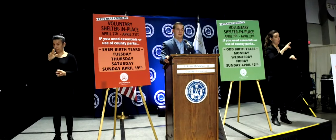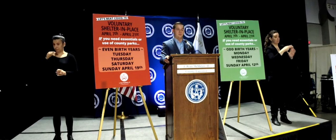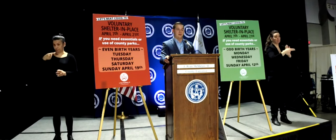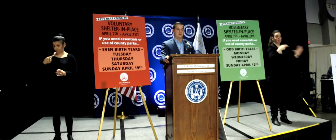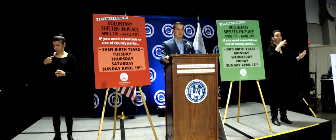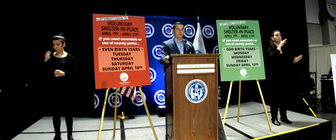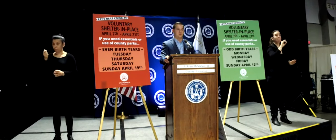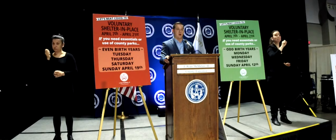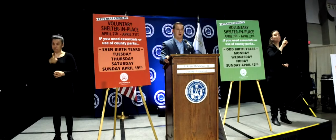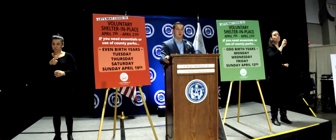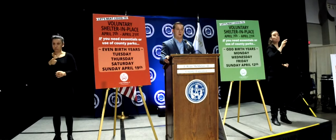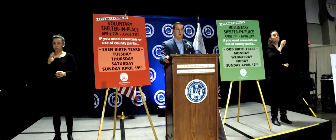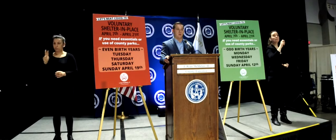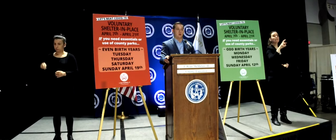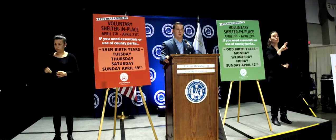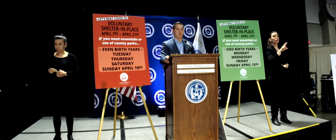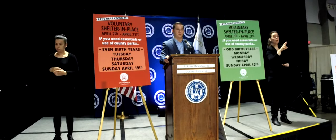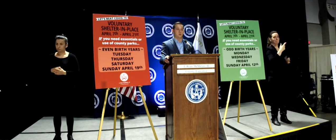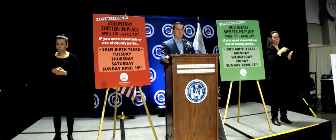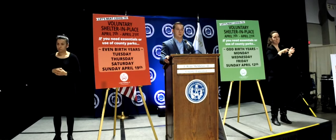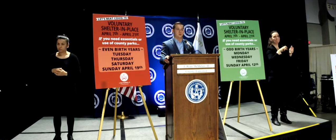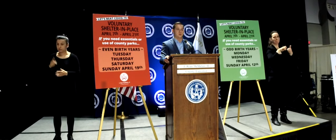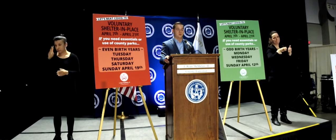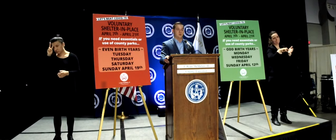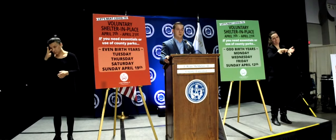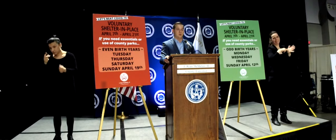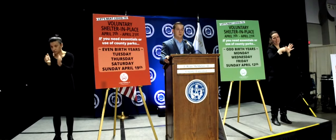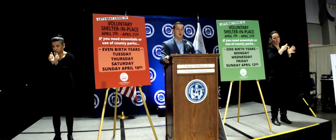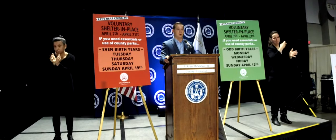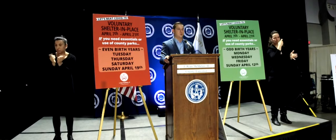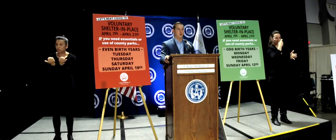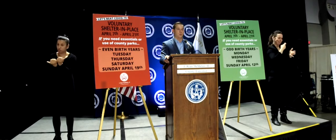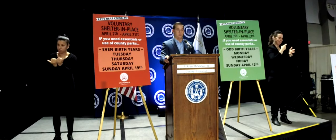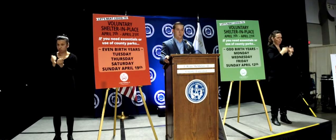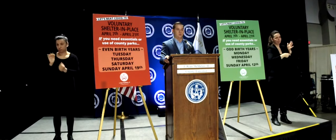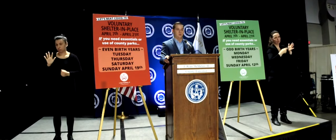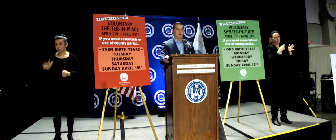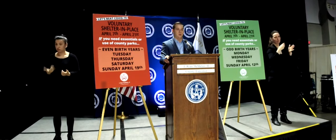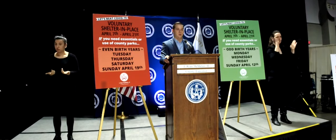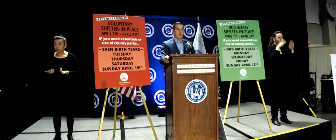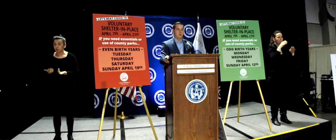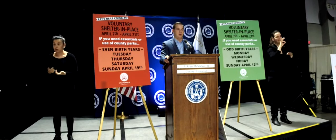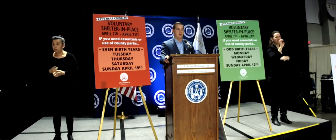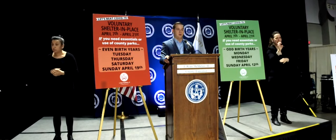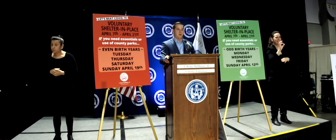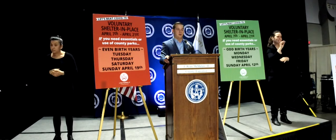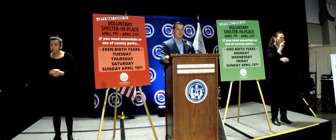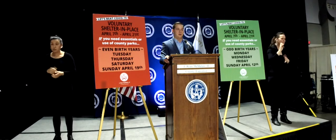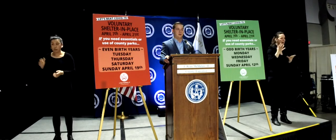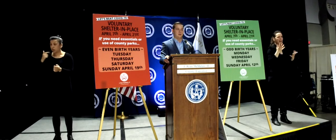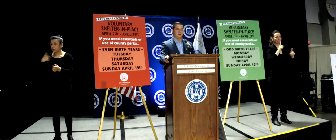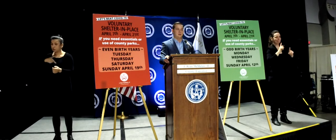Is that the best use of our law enforcement resources? No, it's a horrible use. But